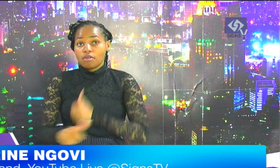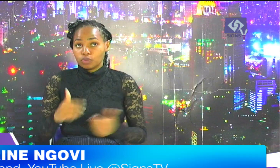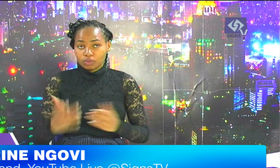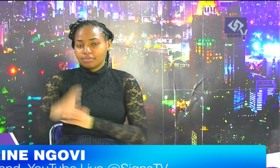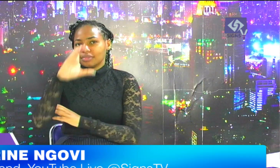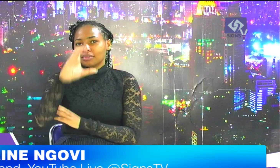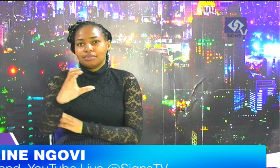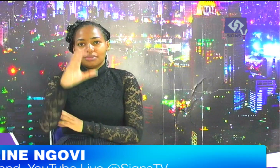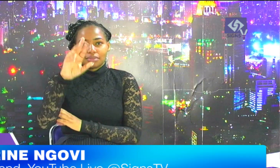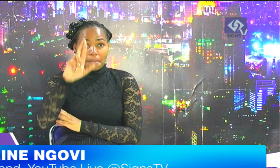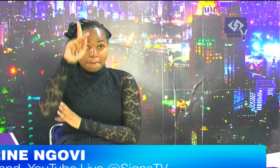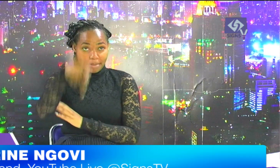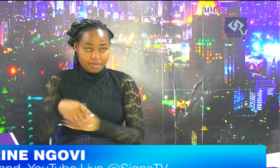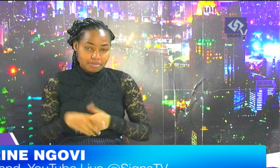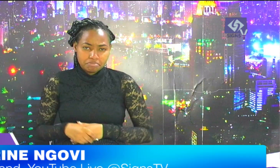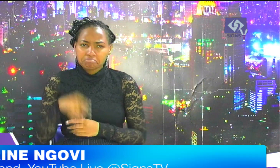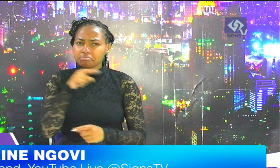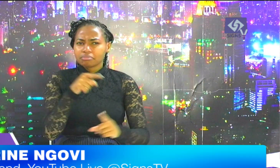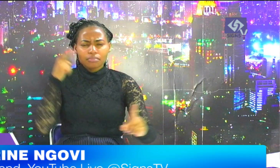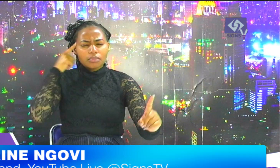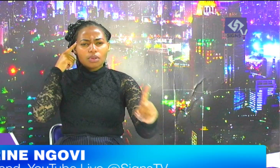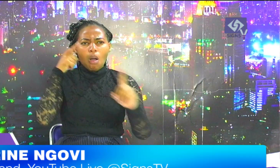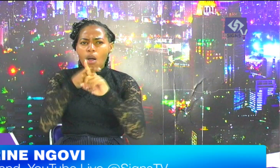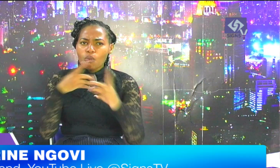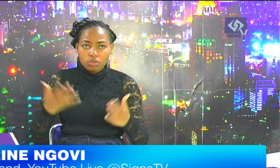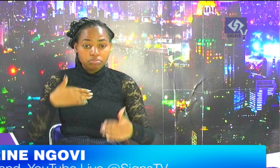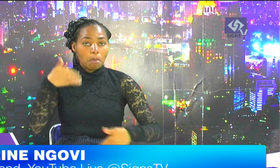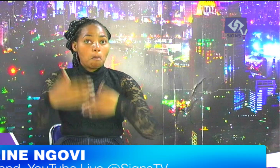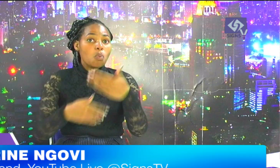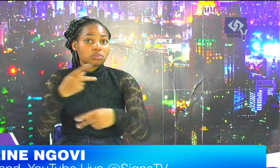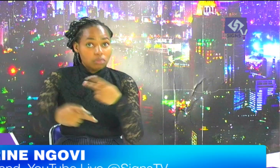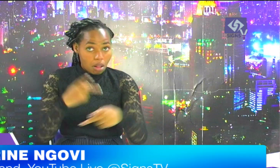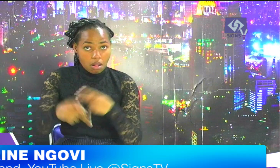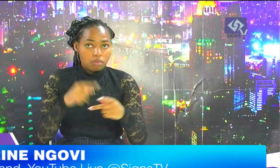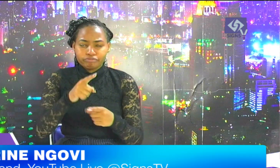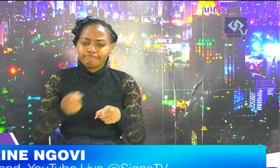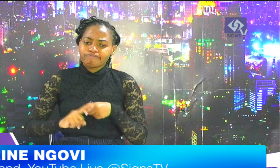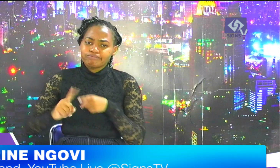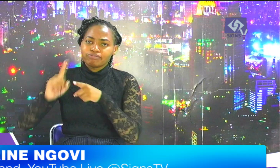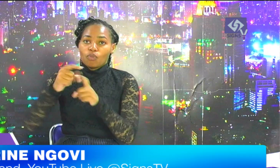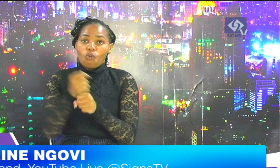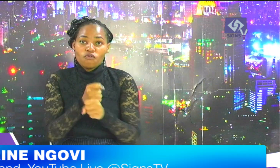and fertilizer to farmers under the Coffee Revitalization Program,